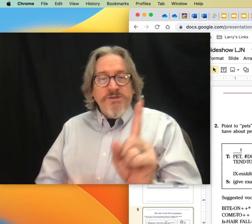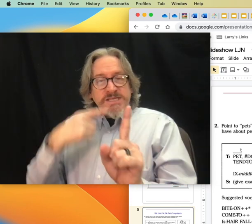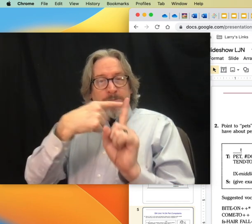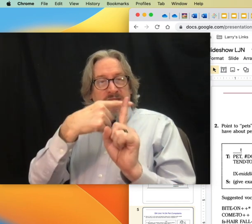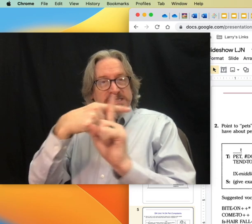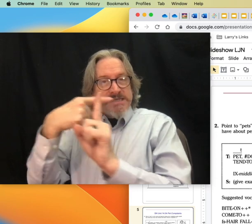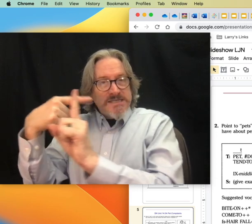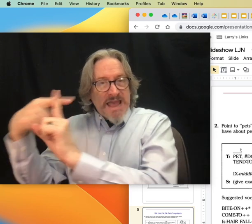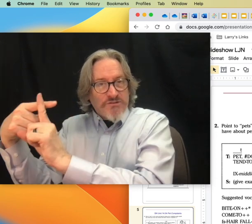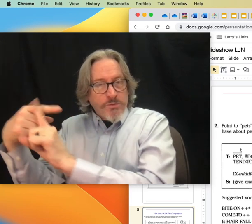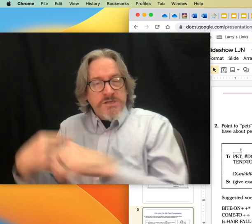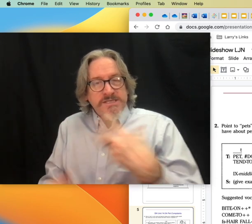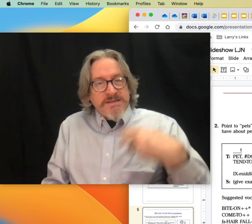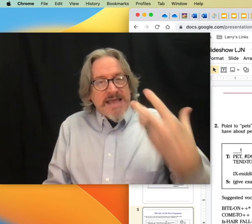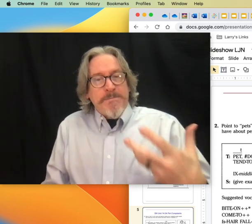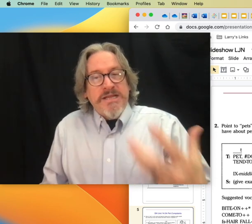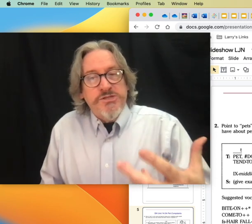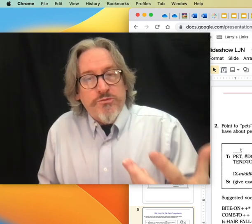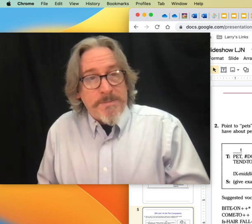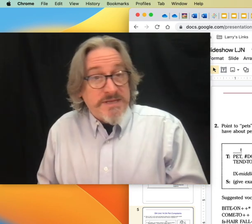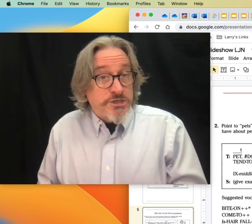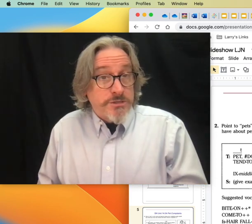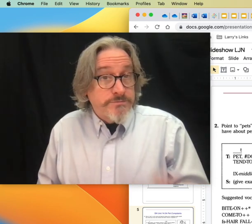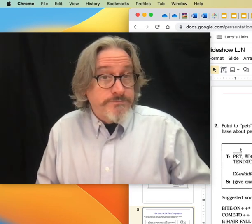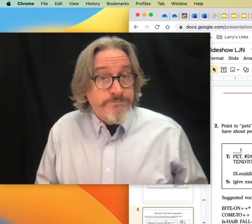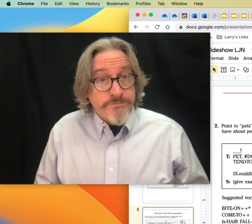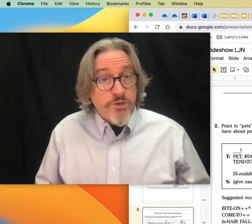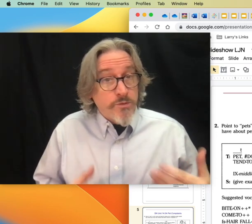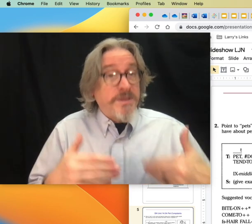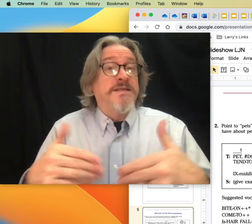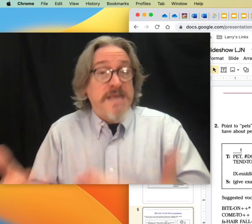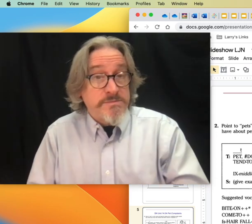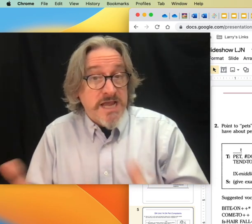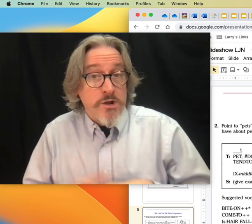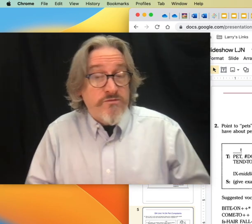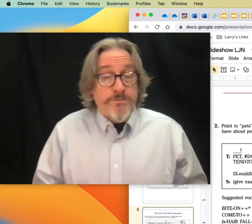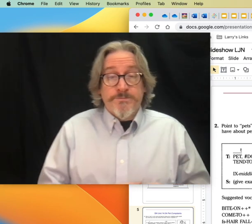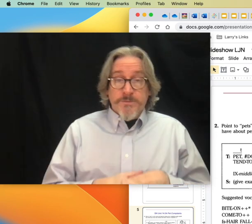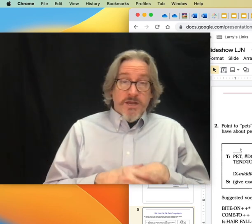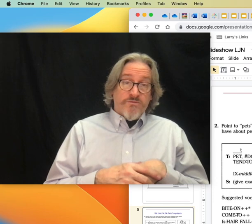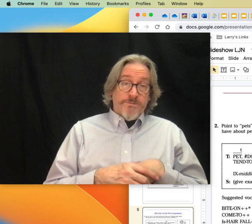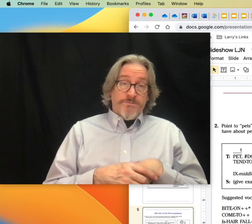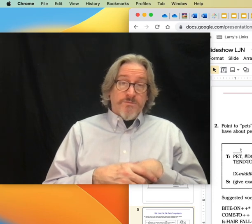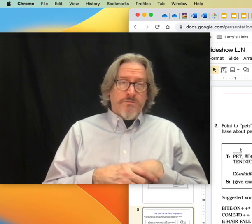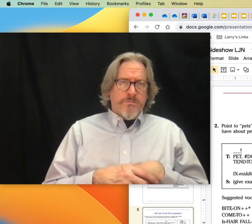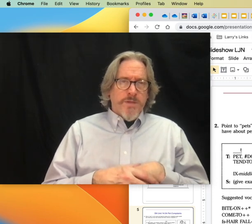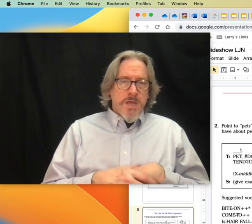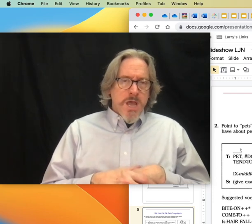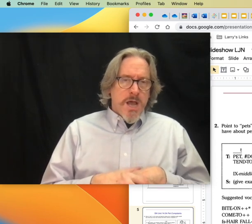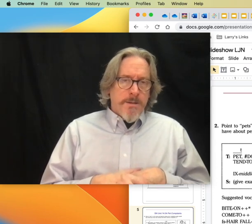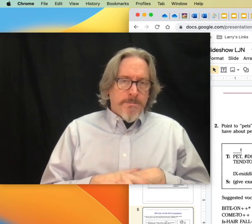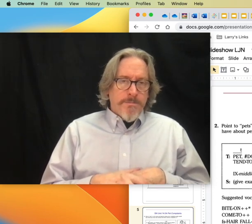Every time you see the pluses afterwards, that means repetition. You repeat the same sign over and over.